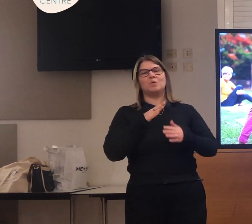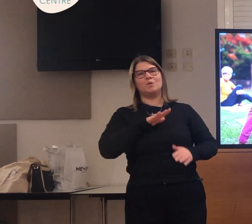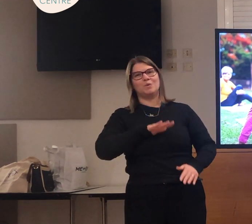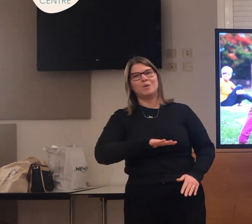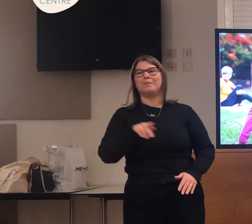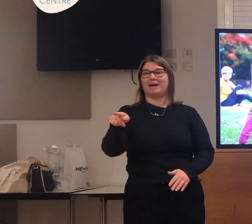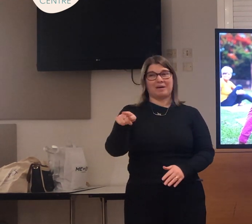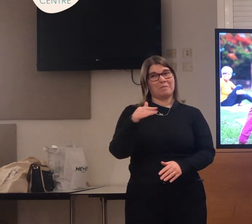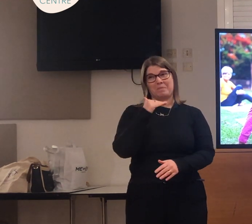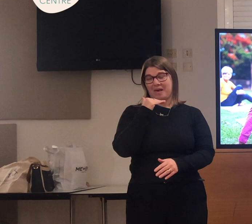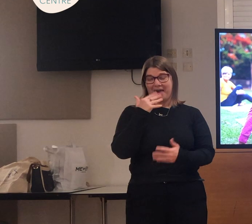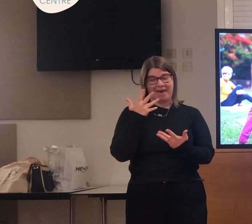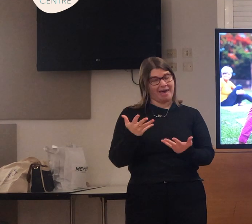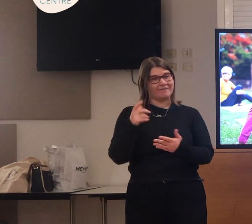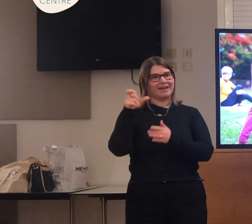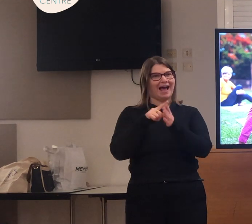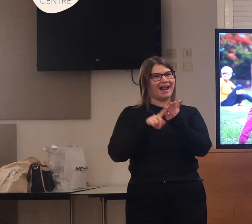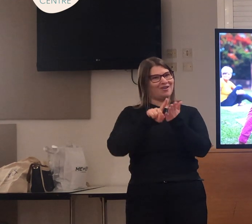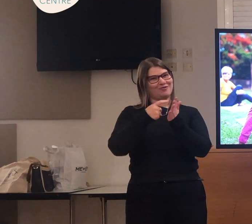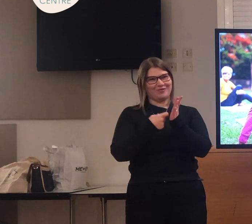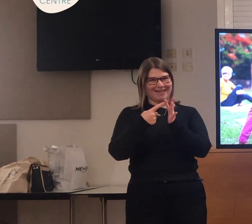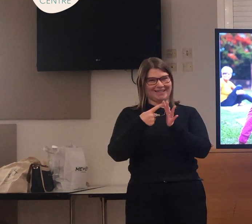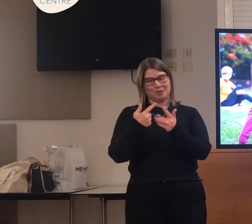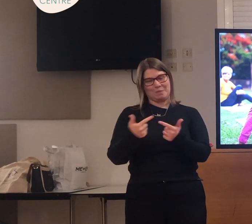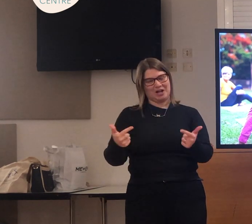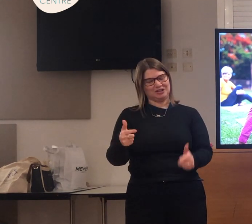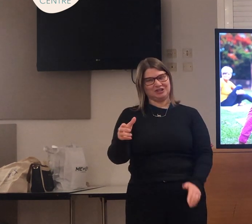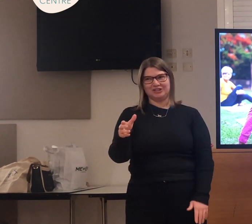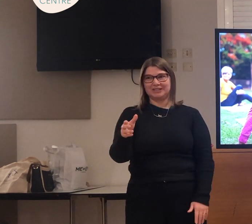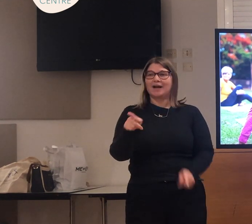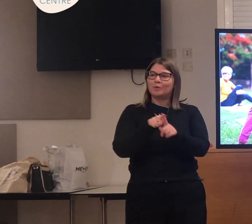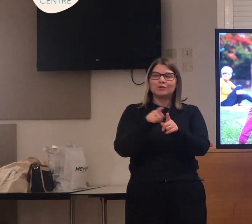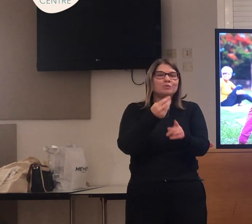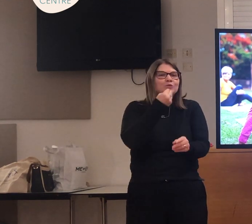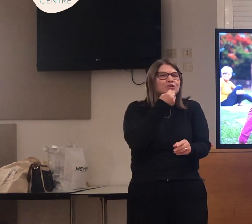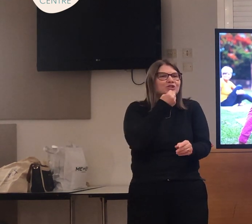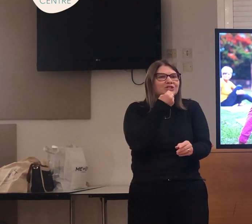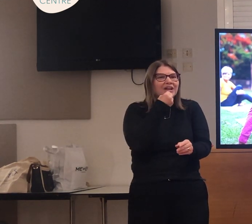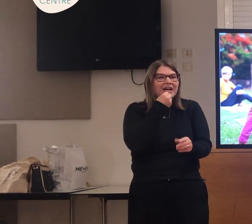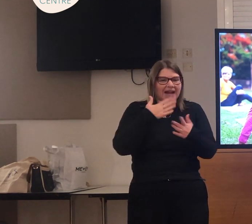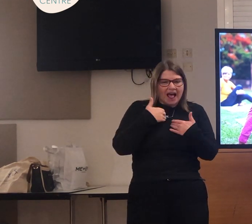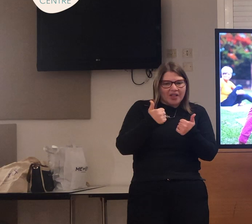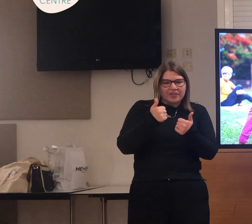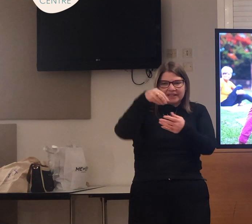calorie laden with no nutritional value at all.